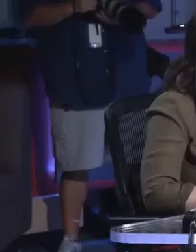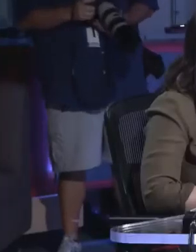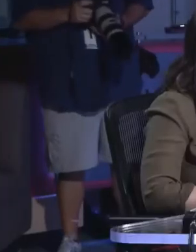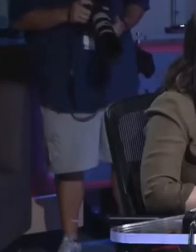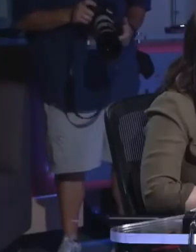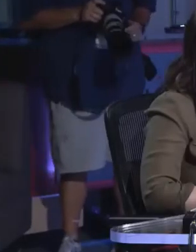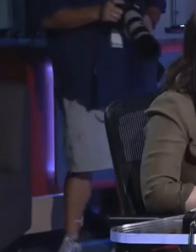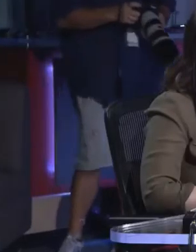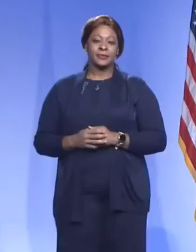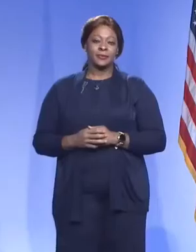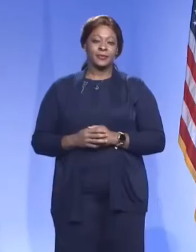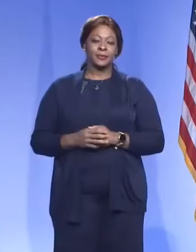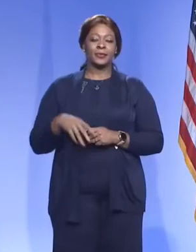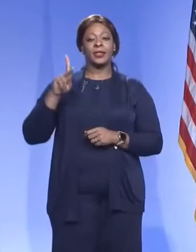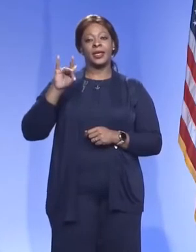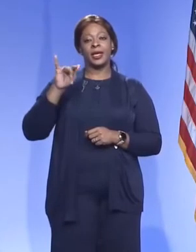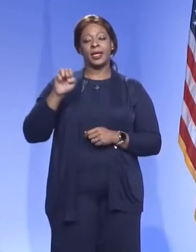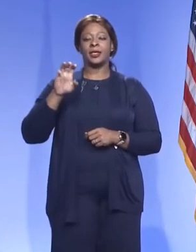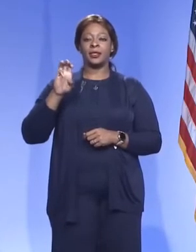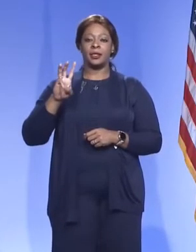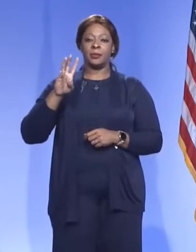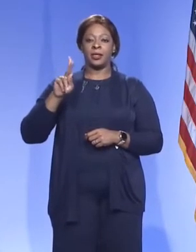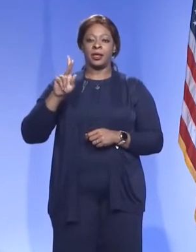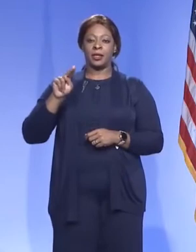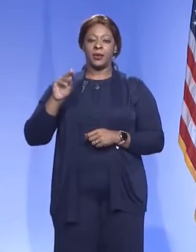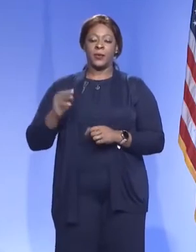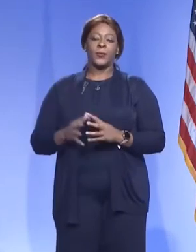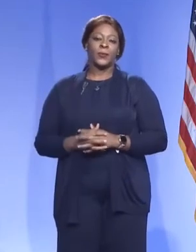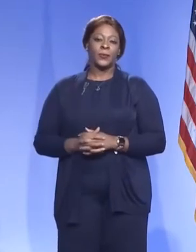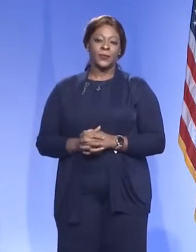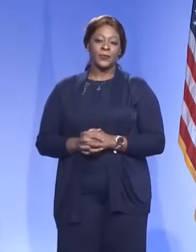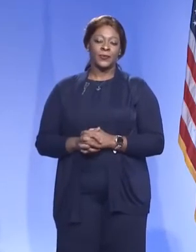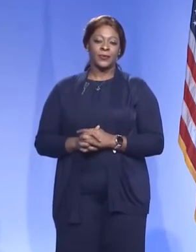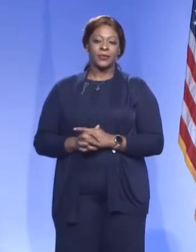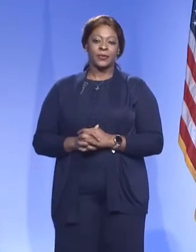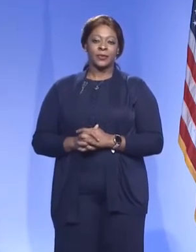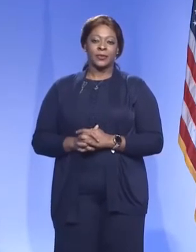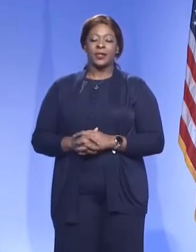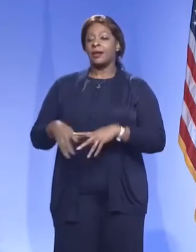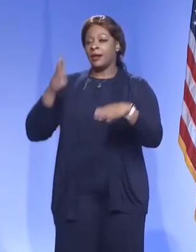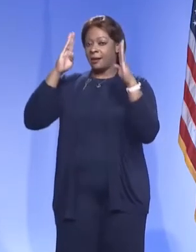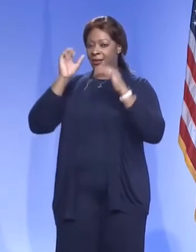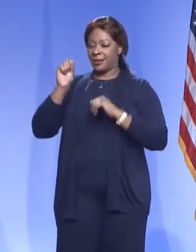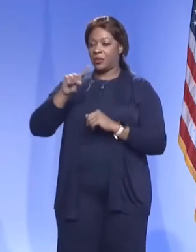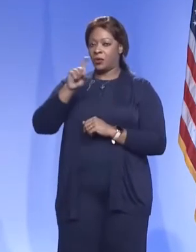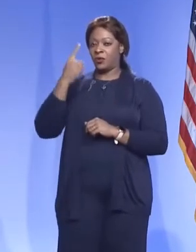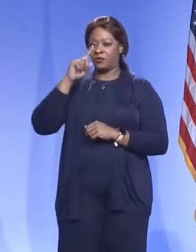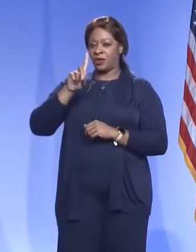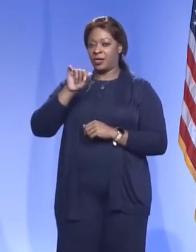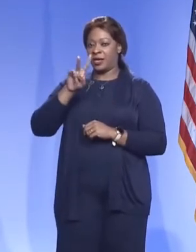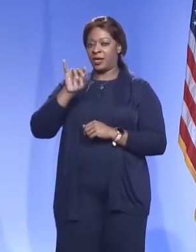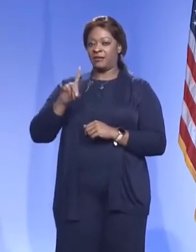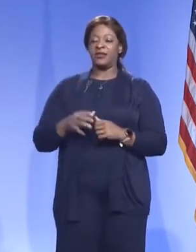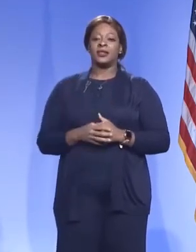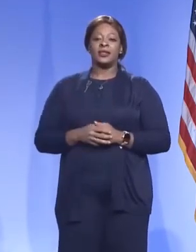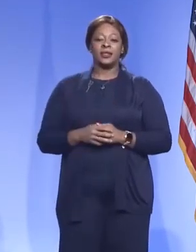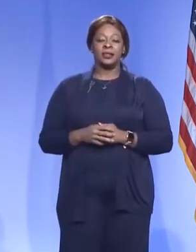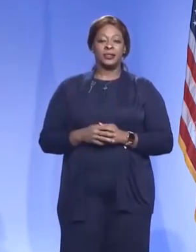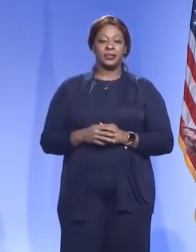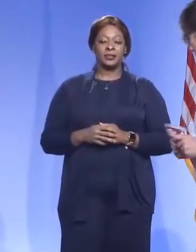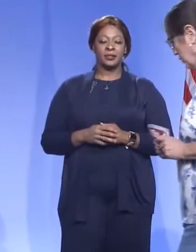and then from the state health department to us. And so it did come into us initially as a positive report, and